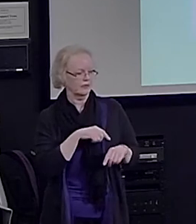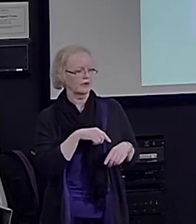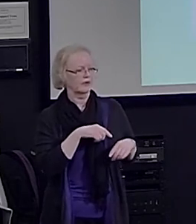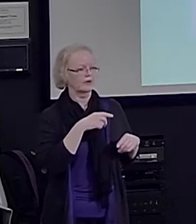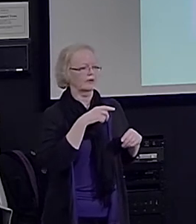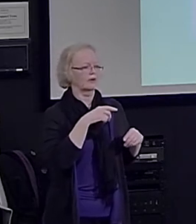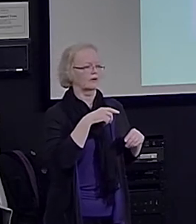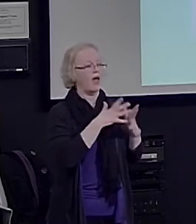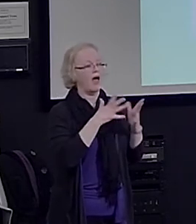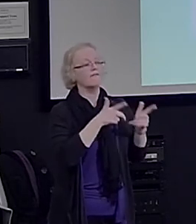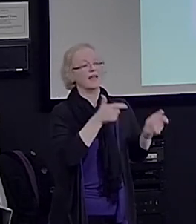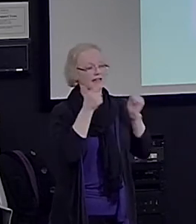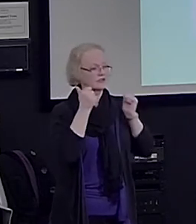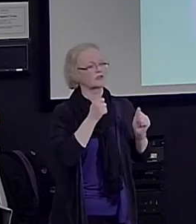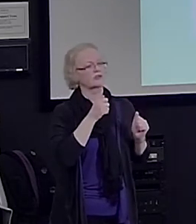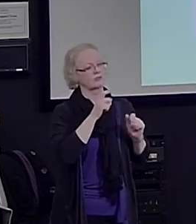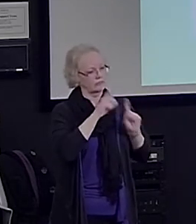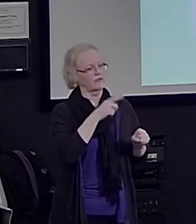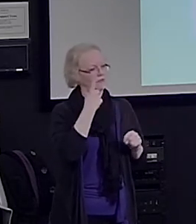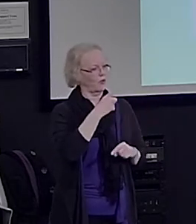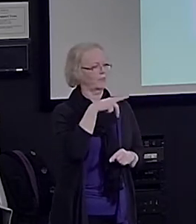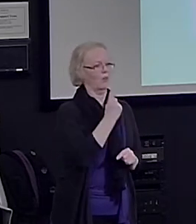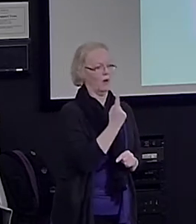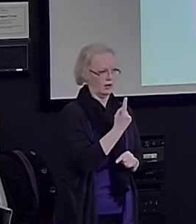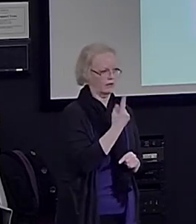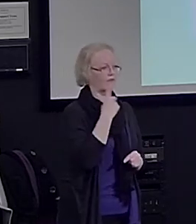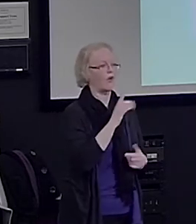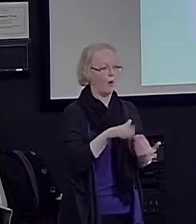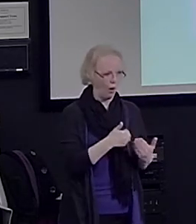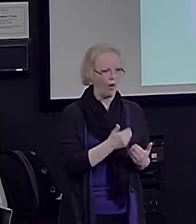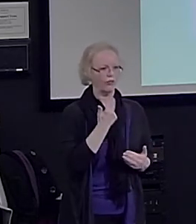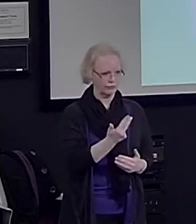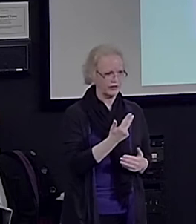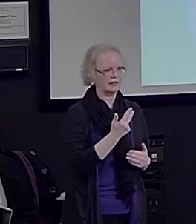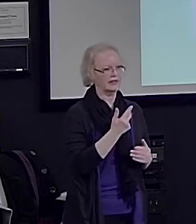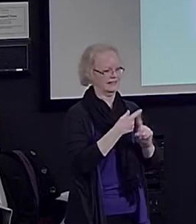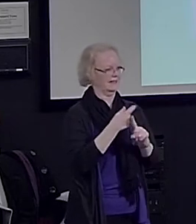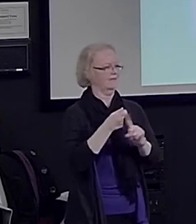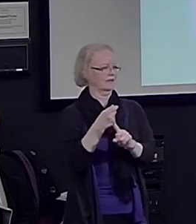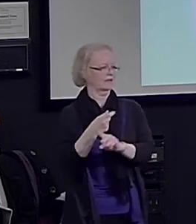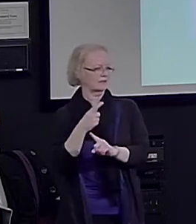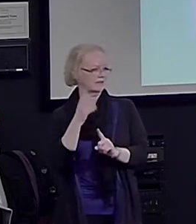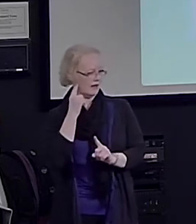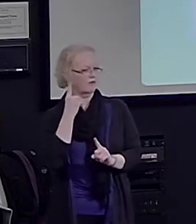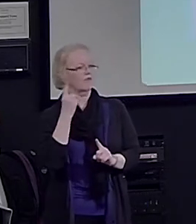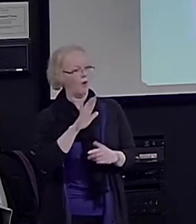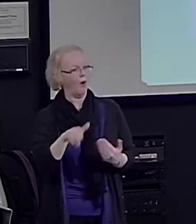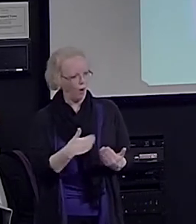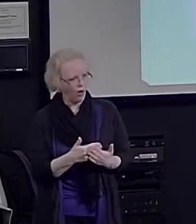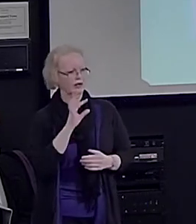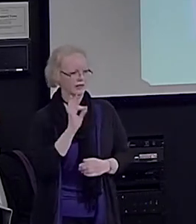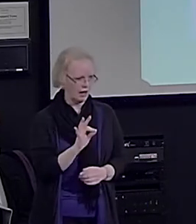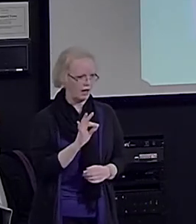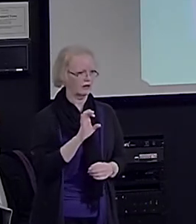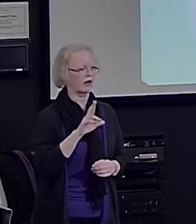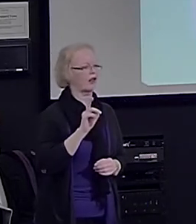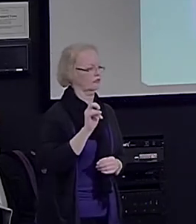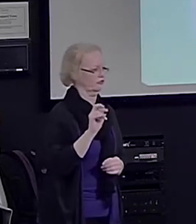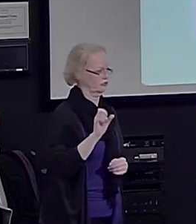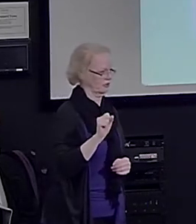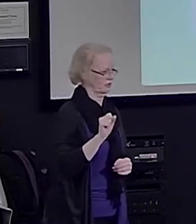p1 latencies for all three deviants at all nine cluster sites so it wasn't just over